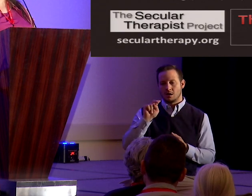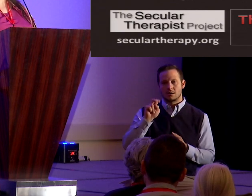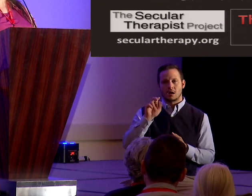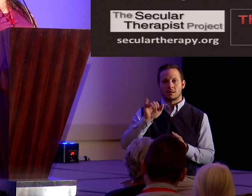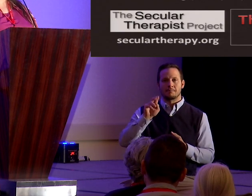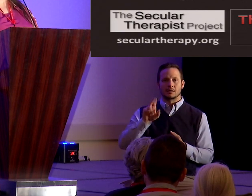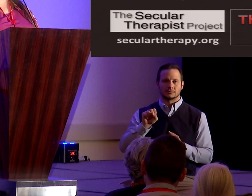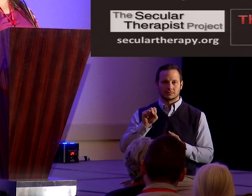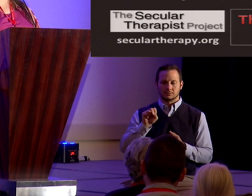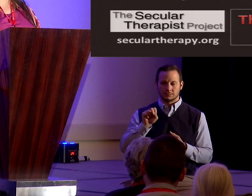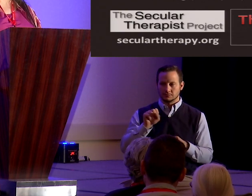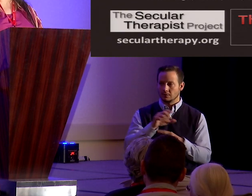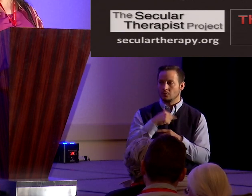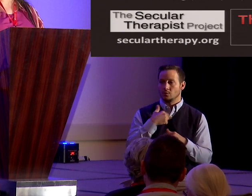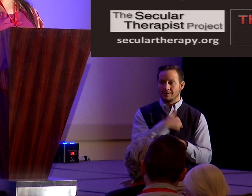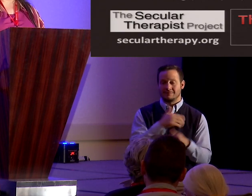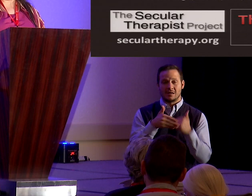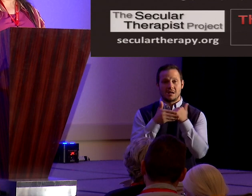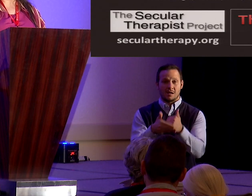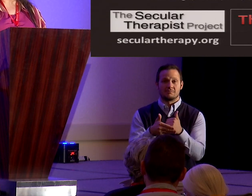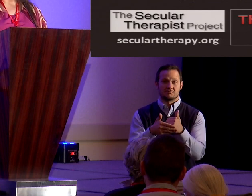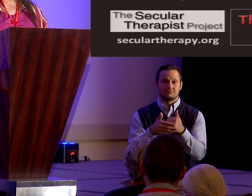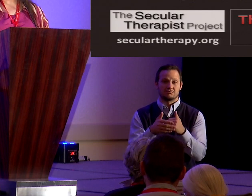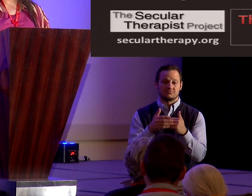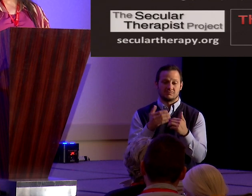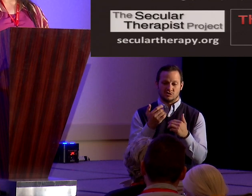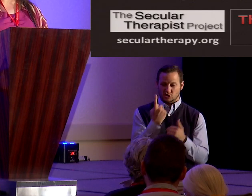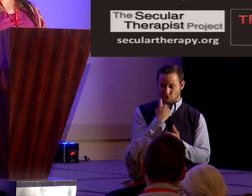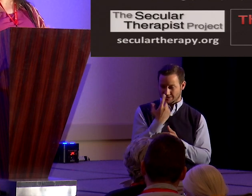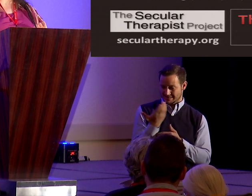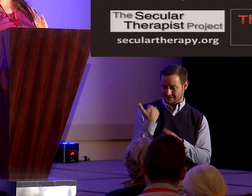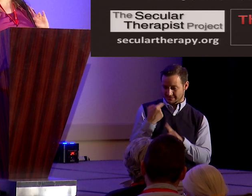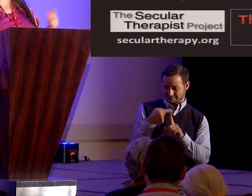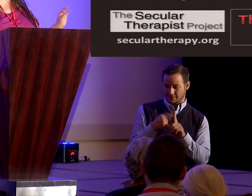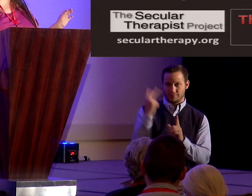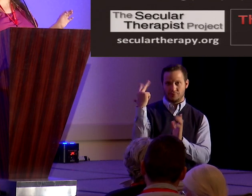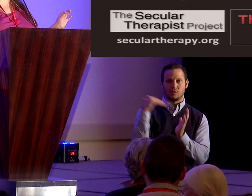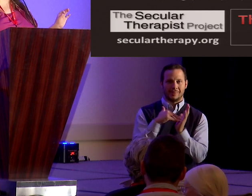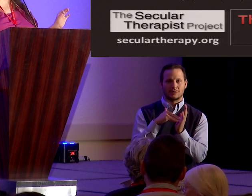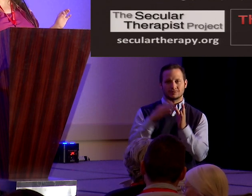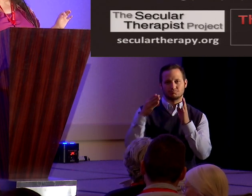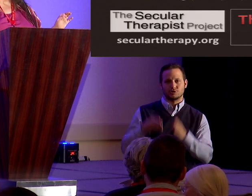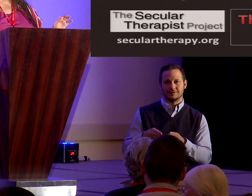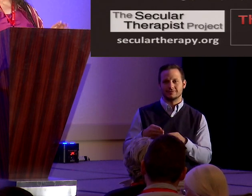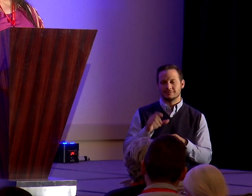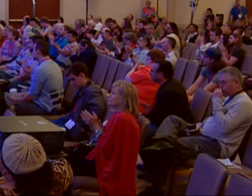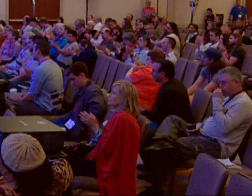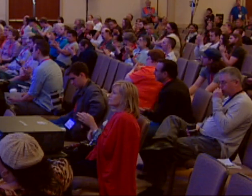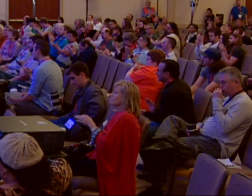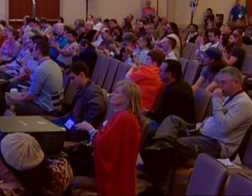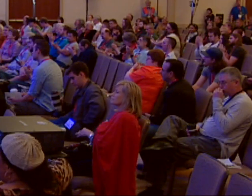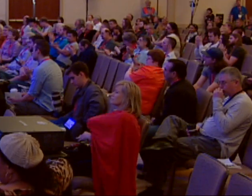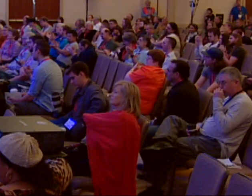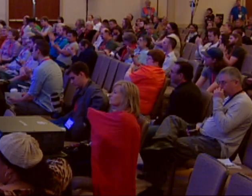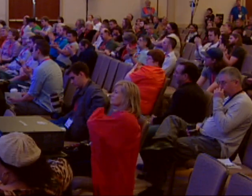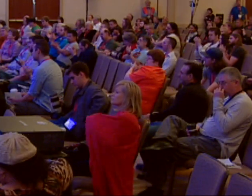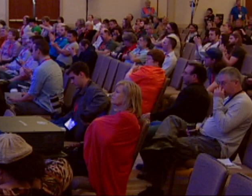say we've helped out our 3,000th client last month. We are growing by leaps and bounds.